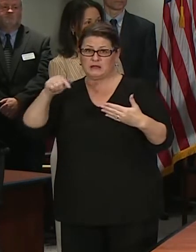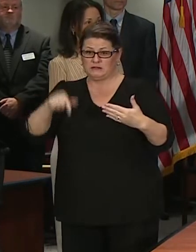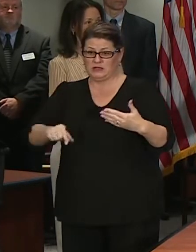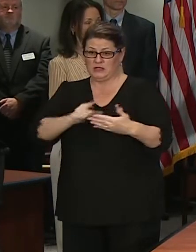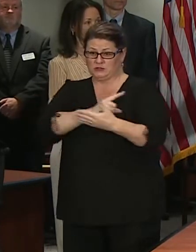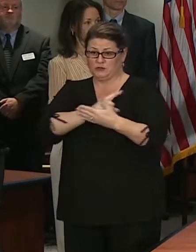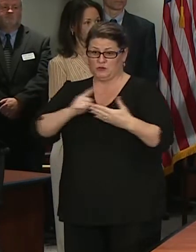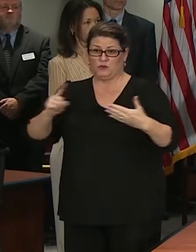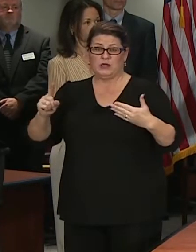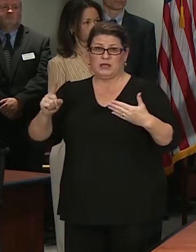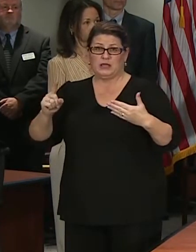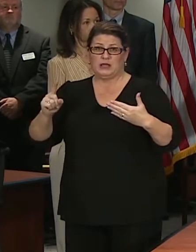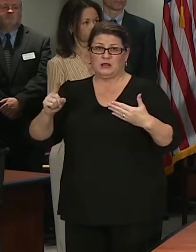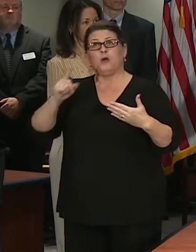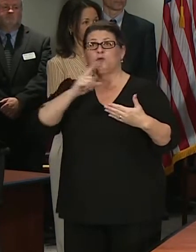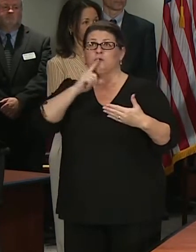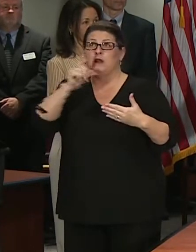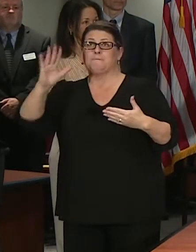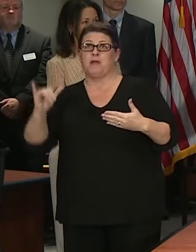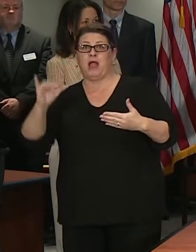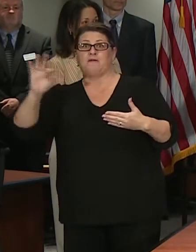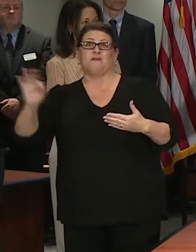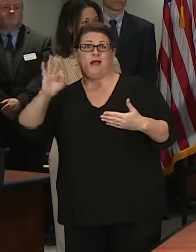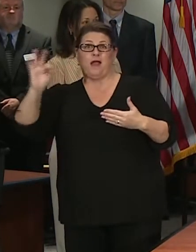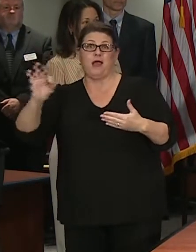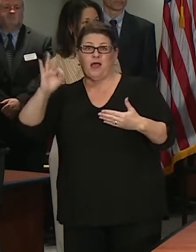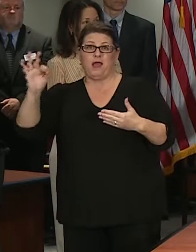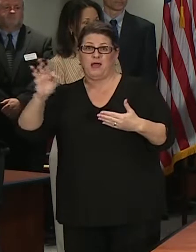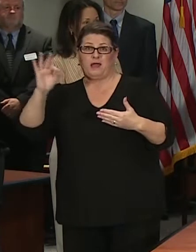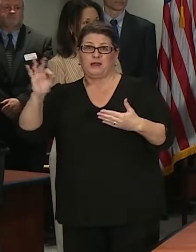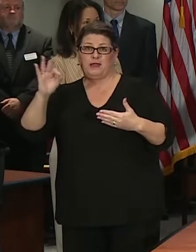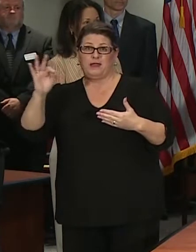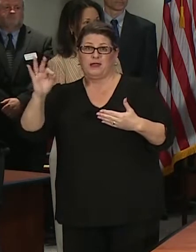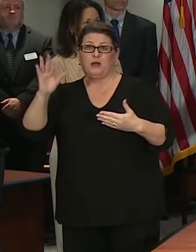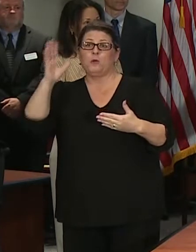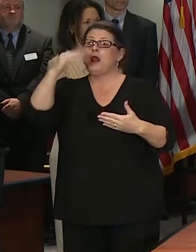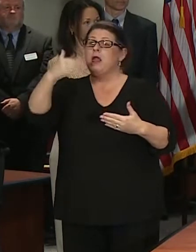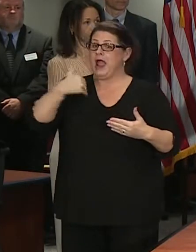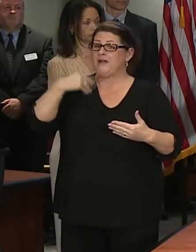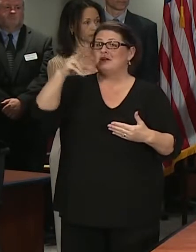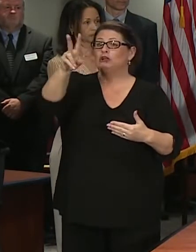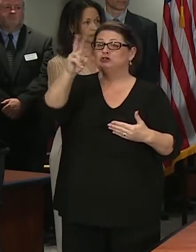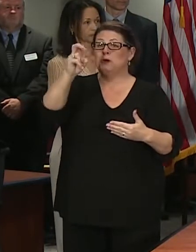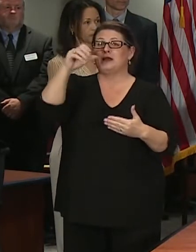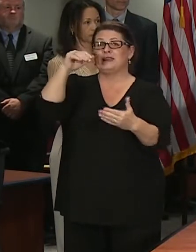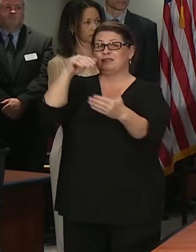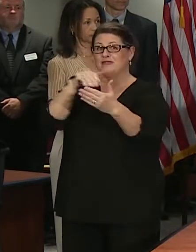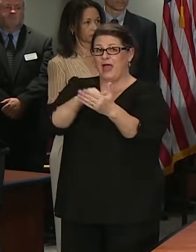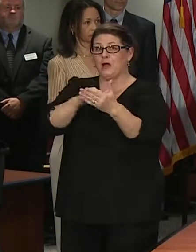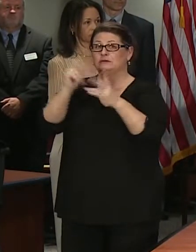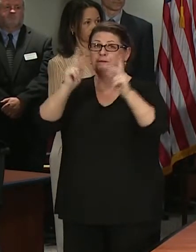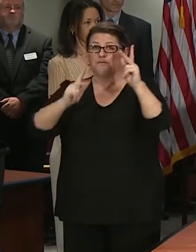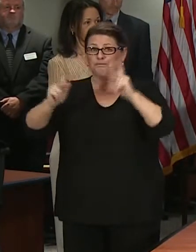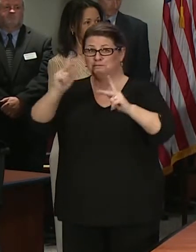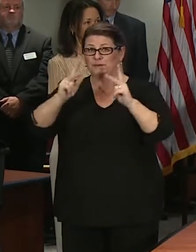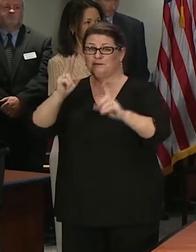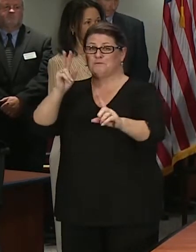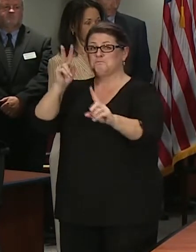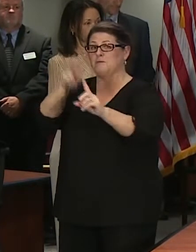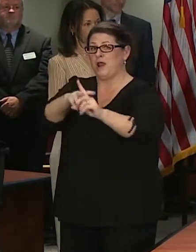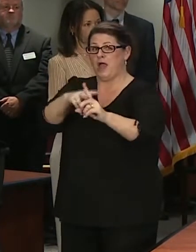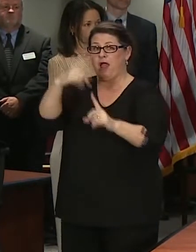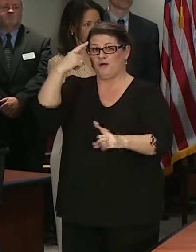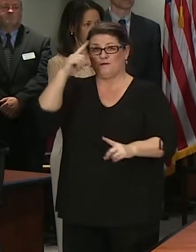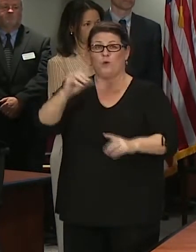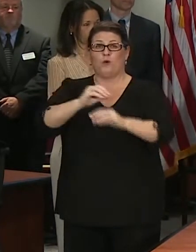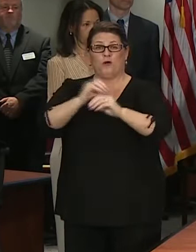expect to have over 200,000 people who have applied for unemployment insurance in South Carolina. That's